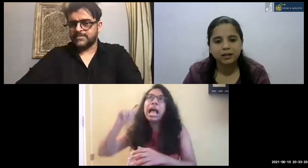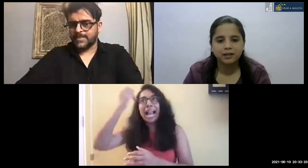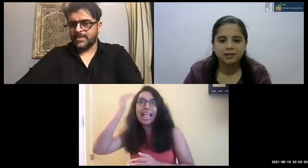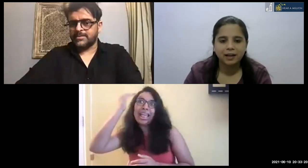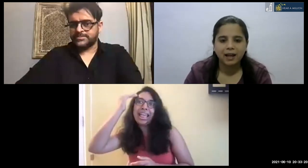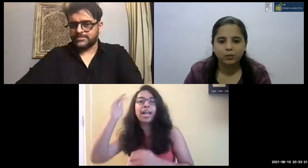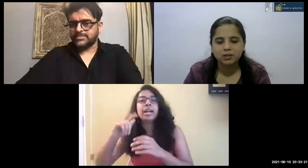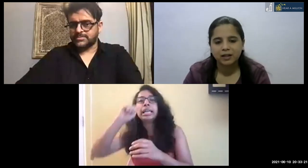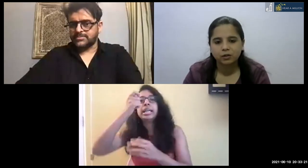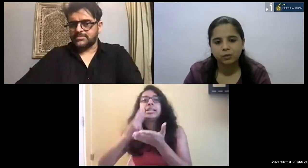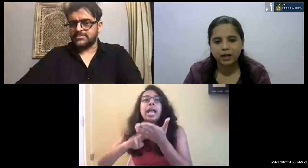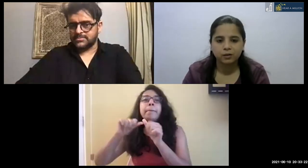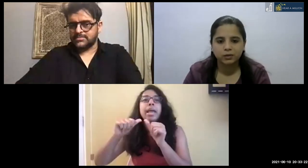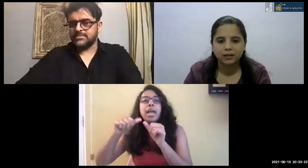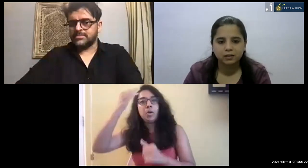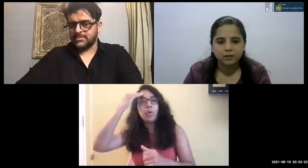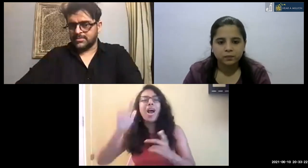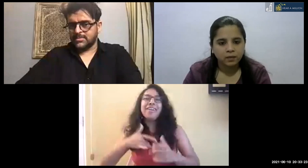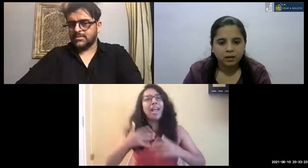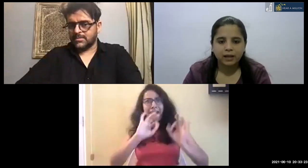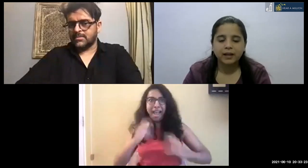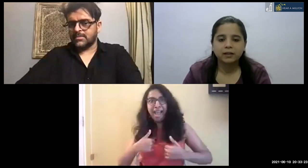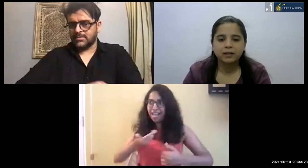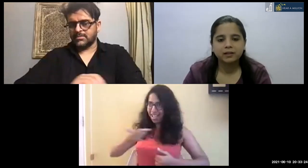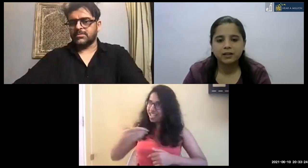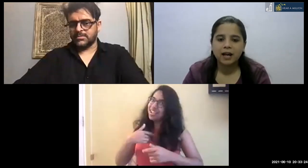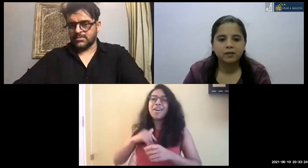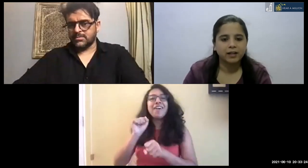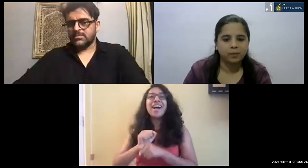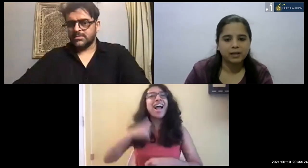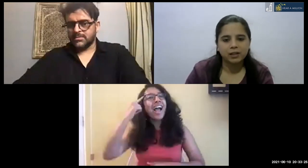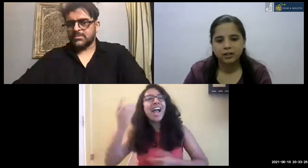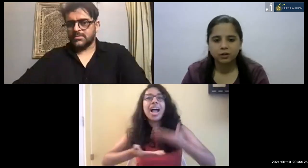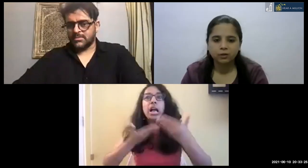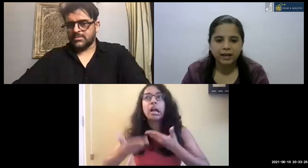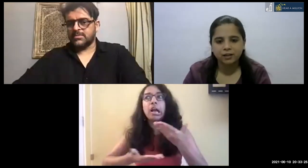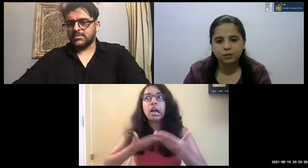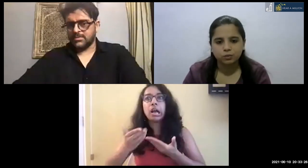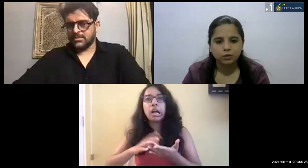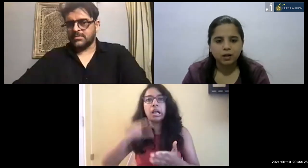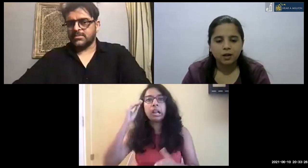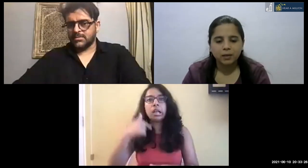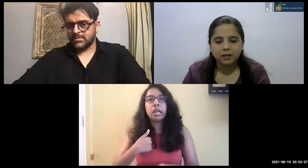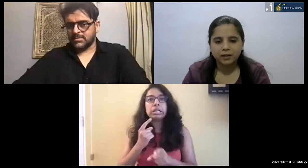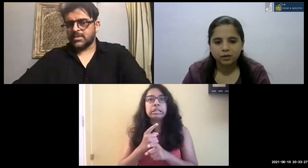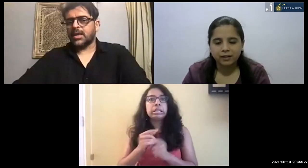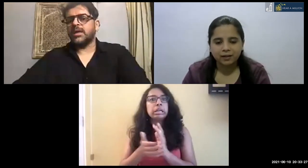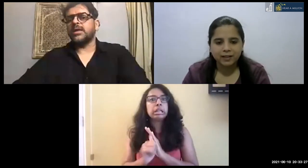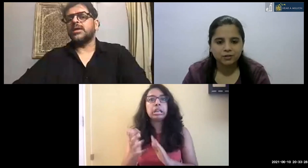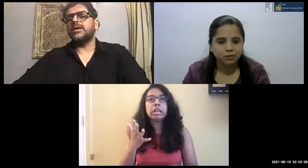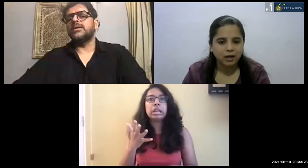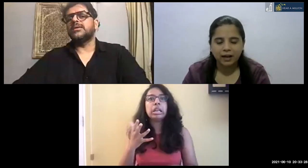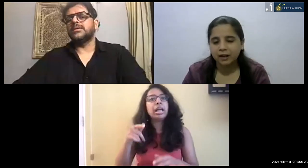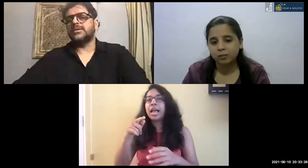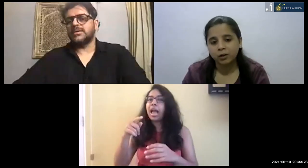learned the Indian Sign Language and I thought, okay, I know that. And I did that, yeah, I have done MA English and I thought, okay, I can do. But later on, I